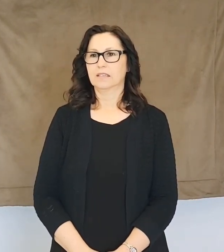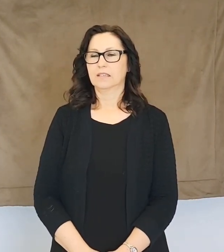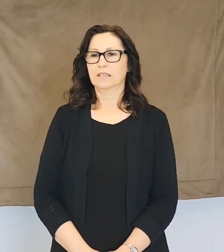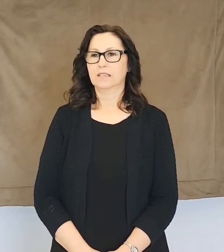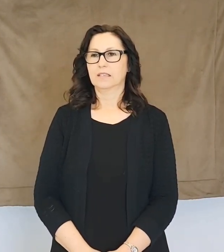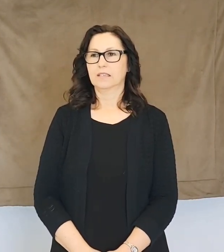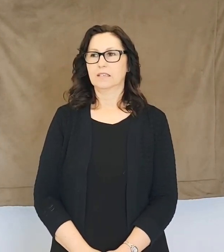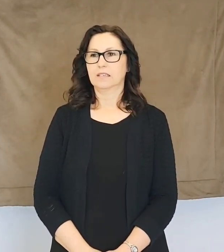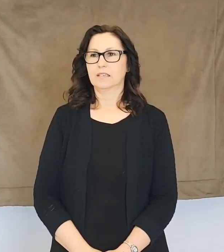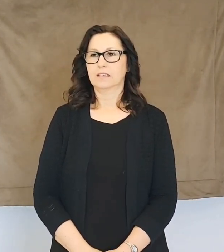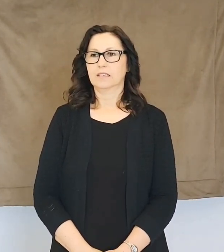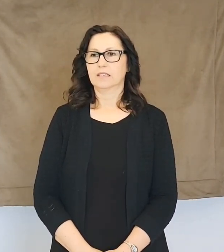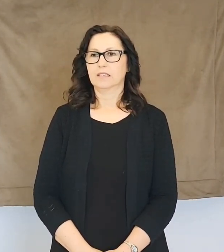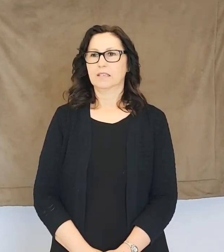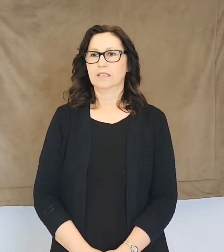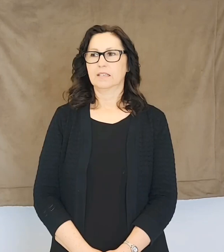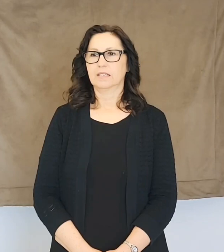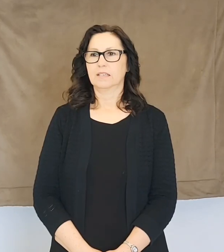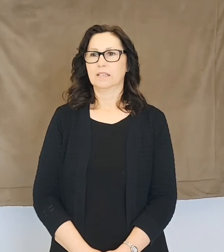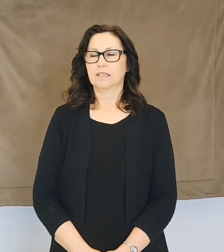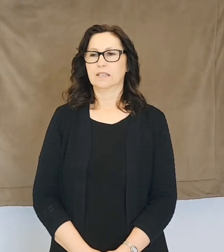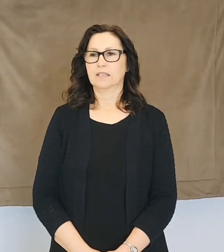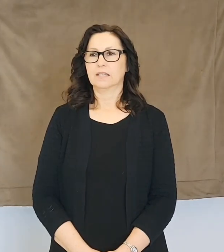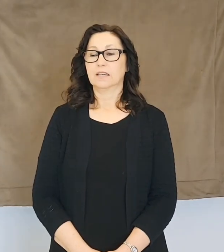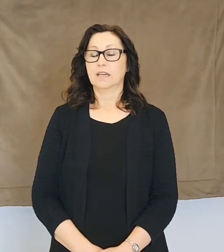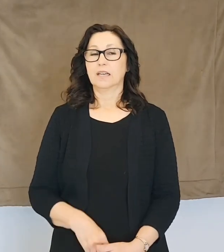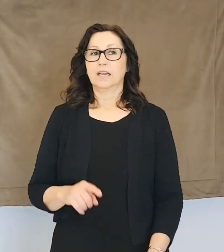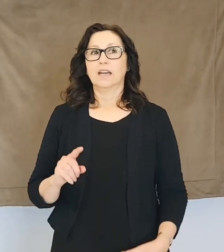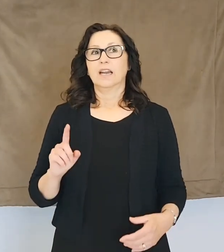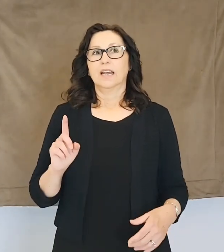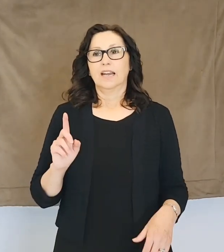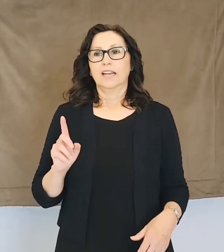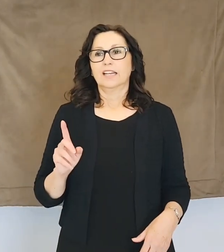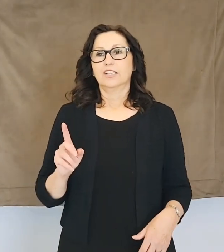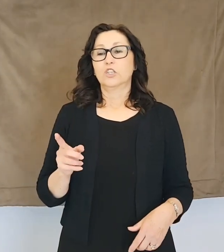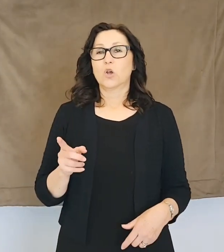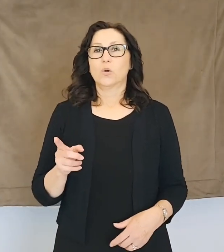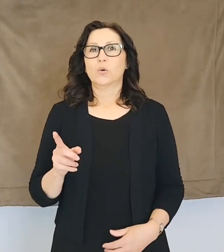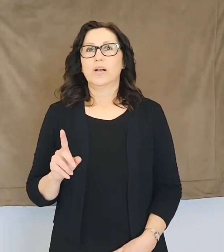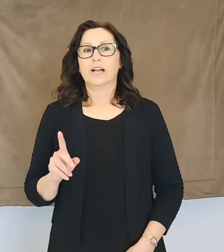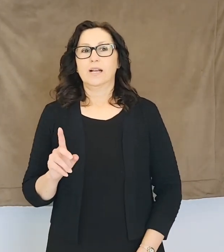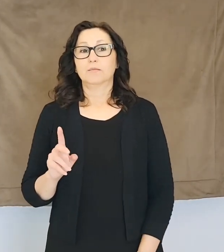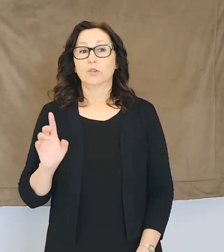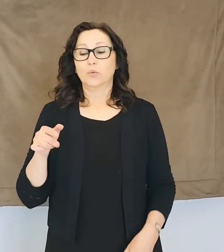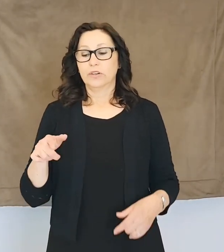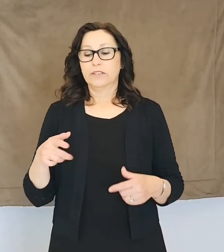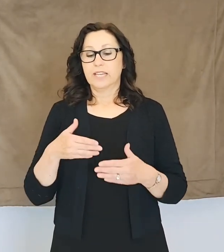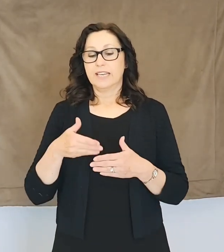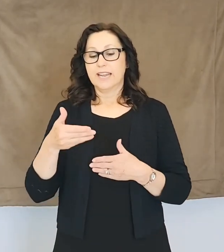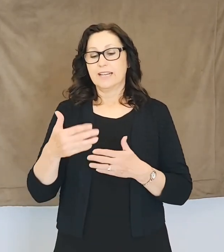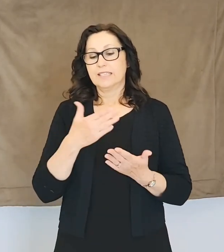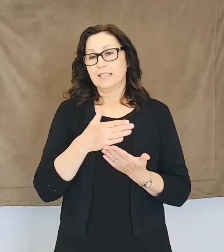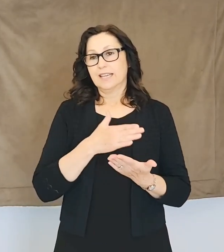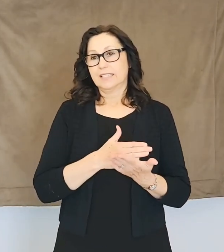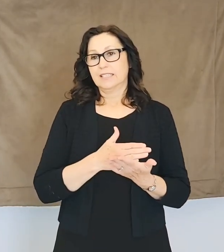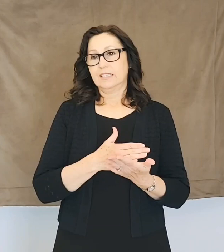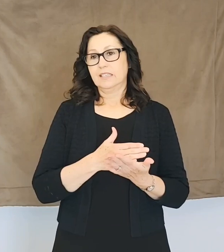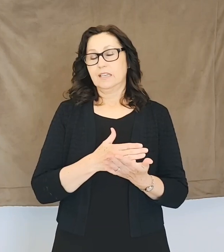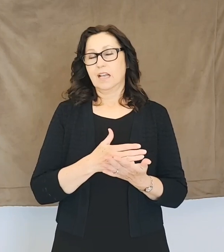sentence with you. We enjoy playing outside. So we're the next lesson.